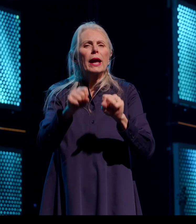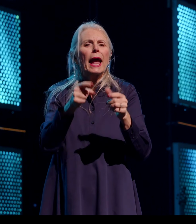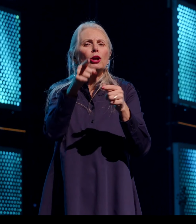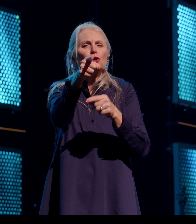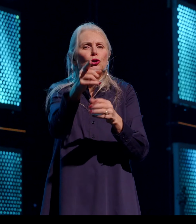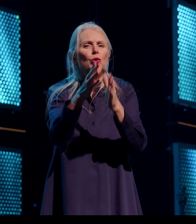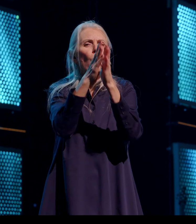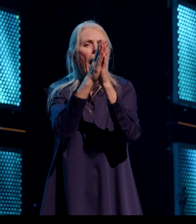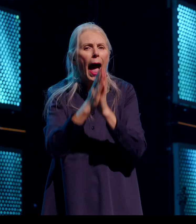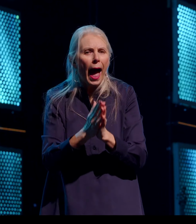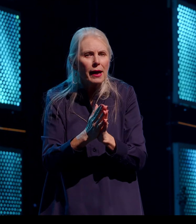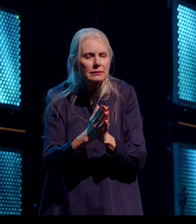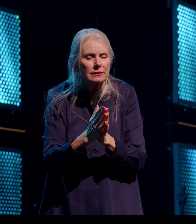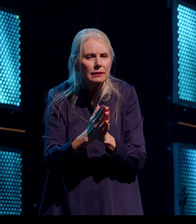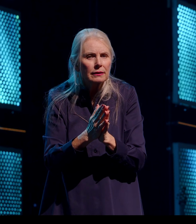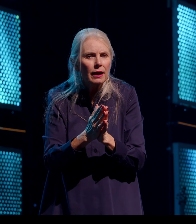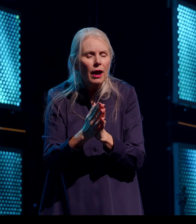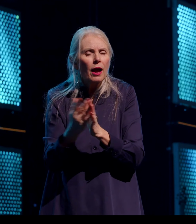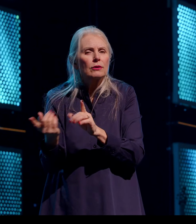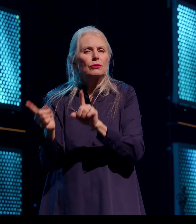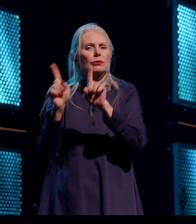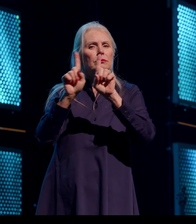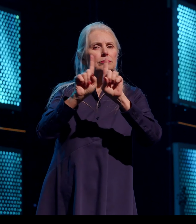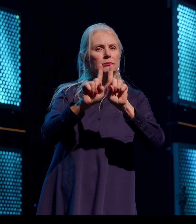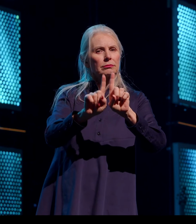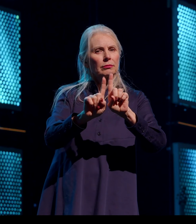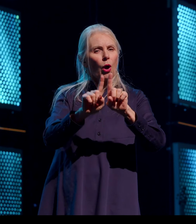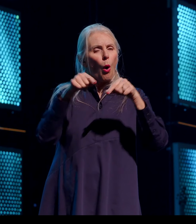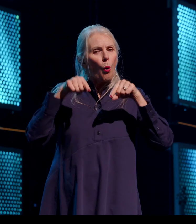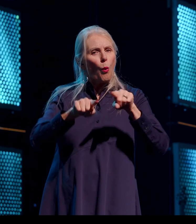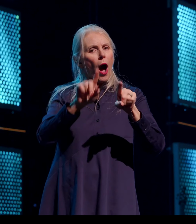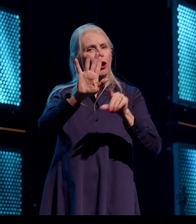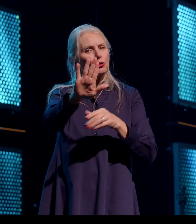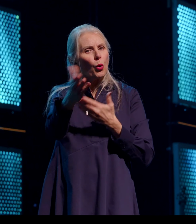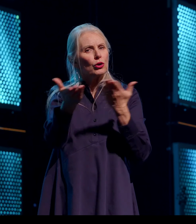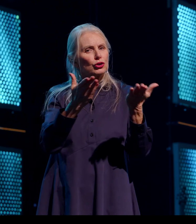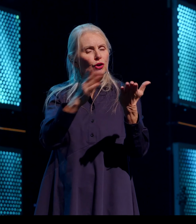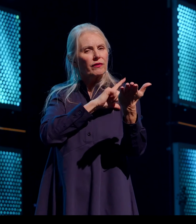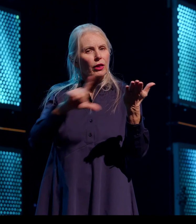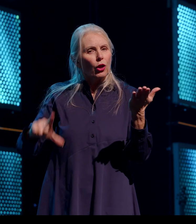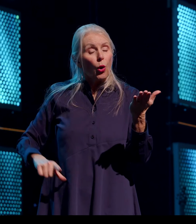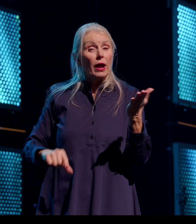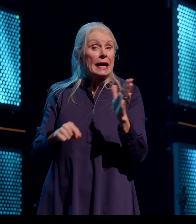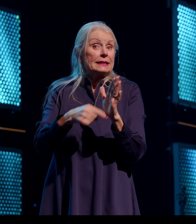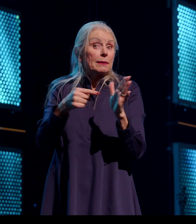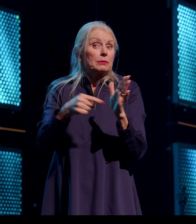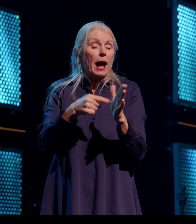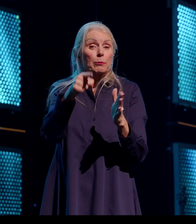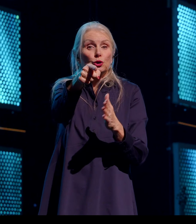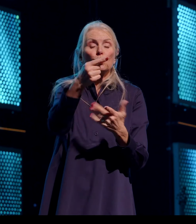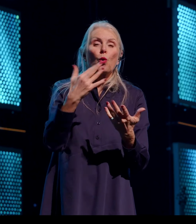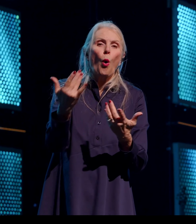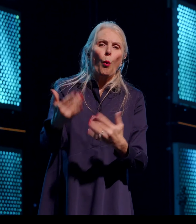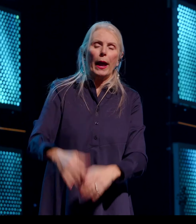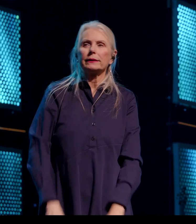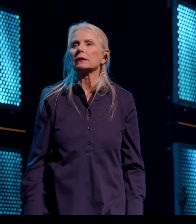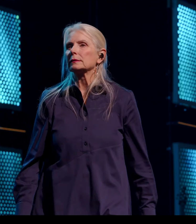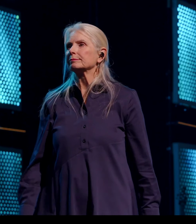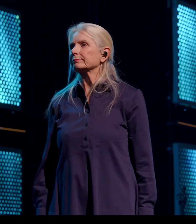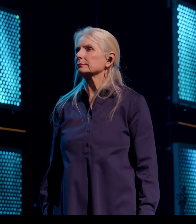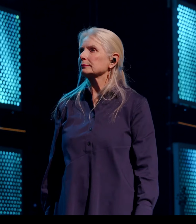ask to accompany you as you serve the Lord? Sometimes we're just waiting for someone else to invite us. Well, no one asked